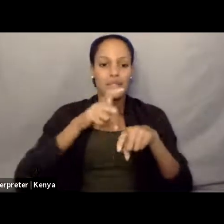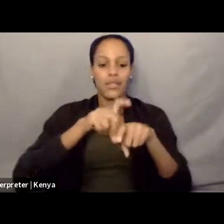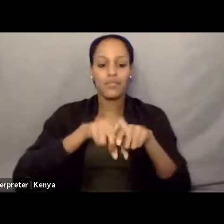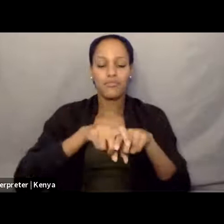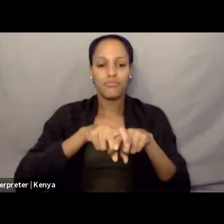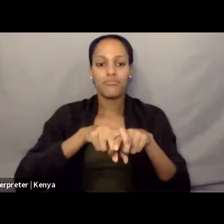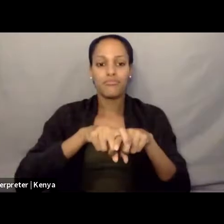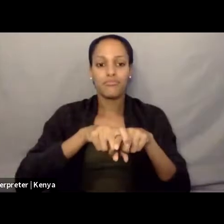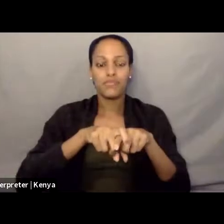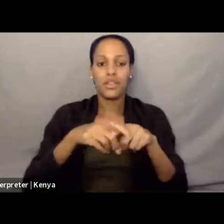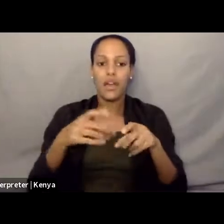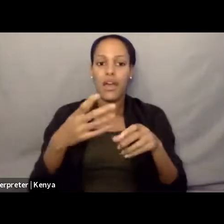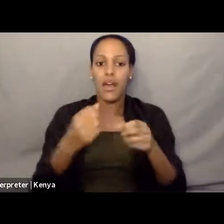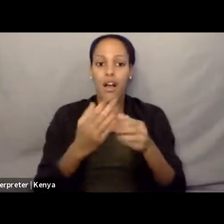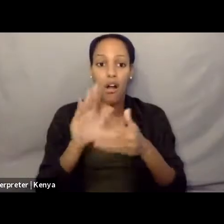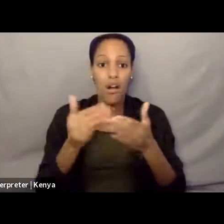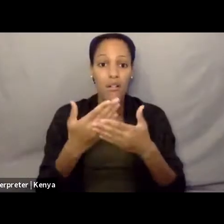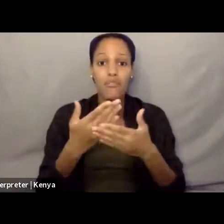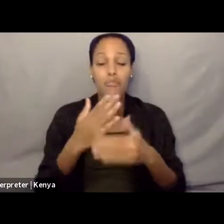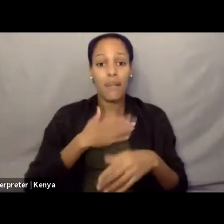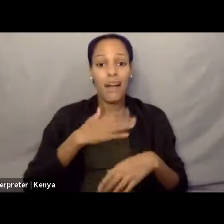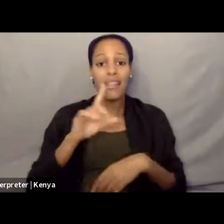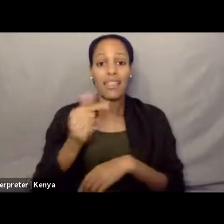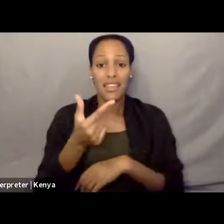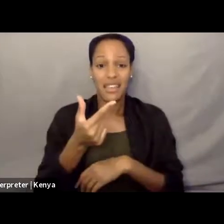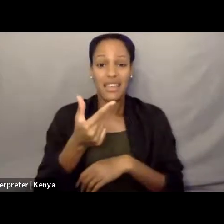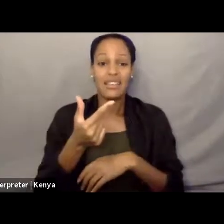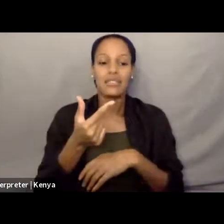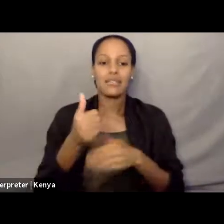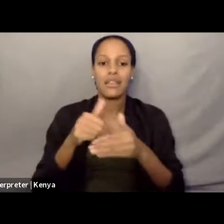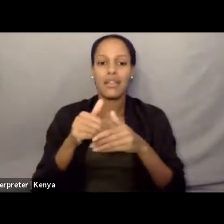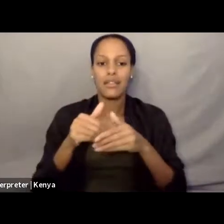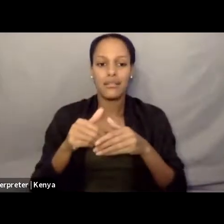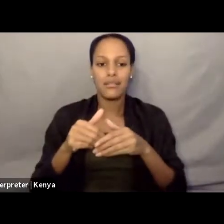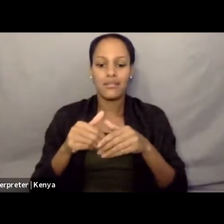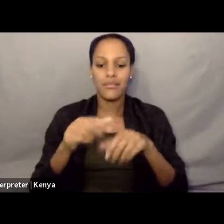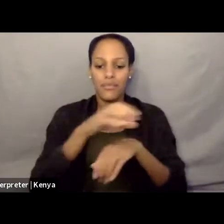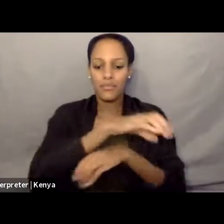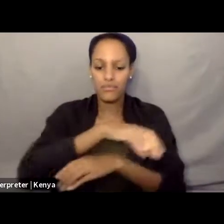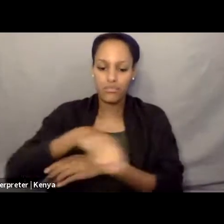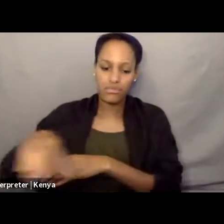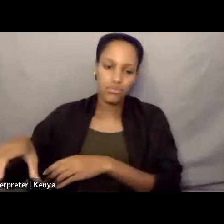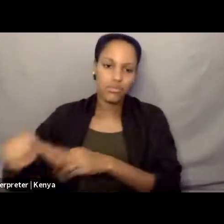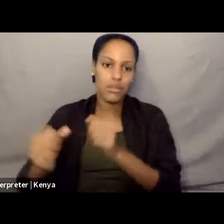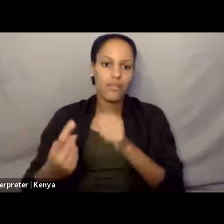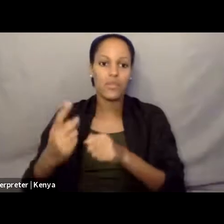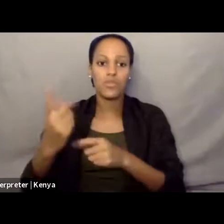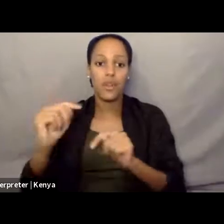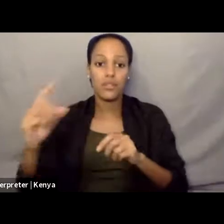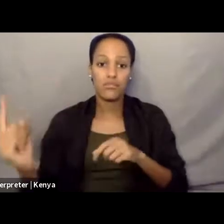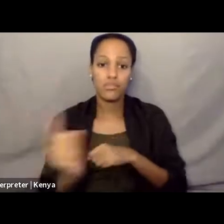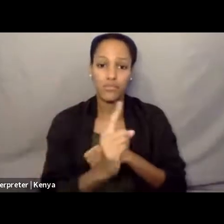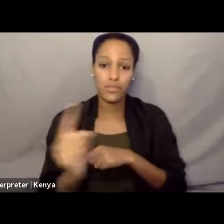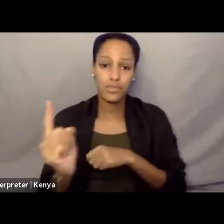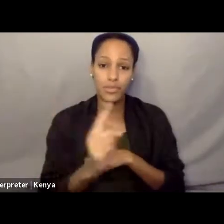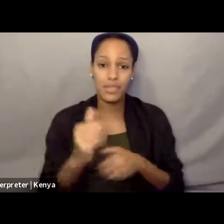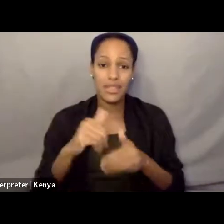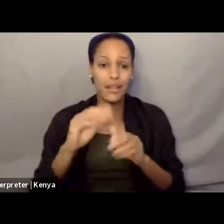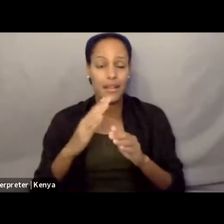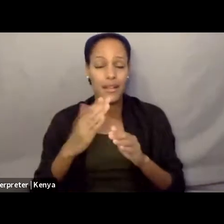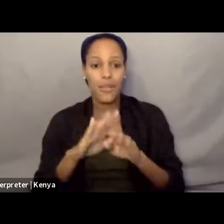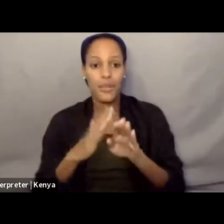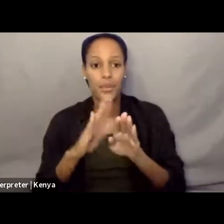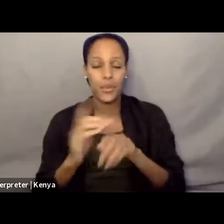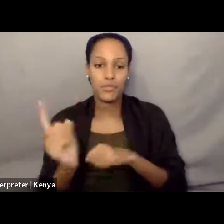is in the path of every person who walks in the door and out the door, which makes for a lanky and regular semi-distraction